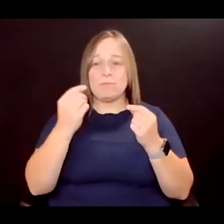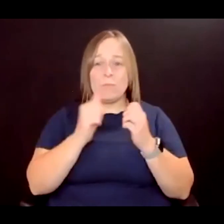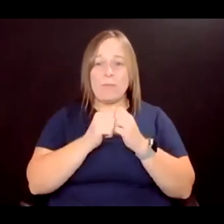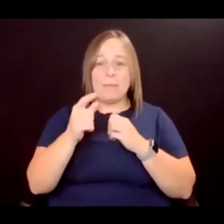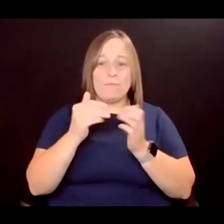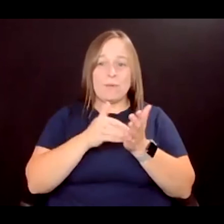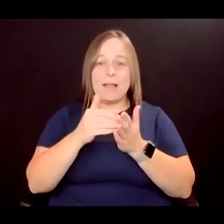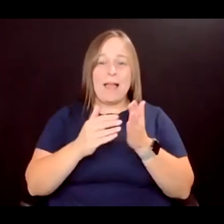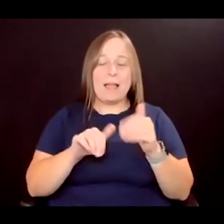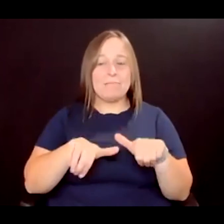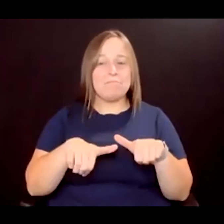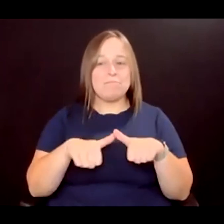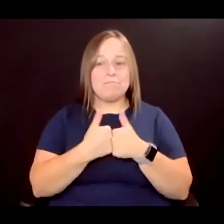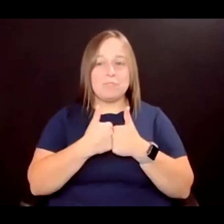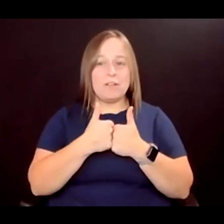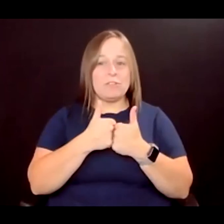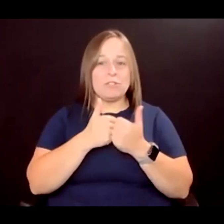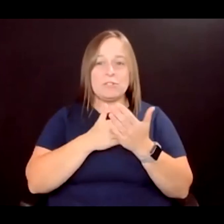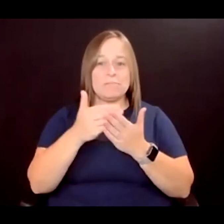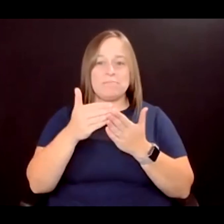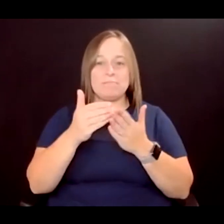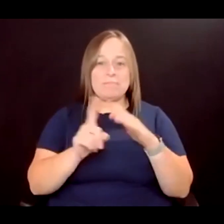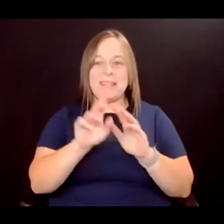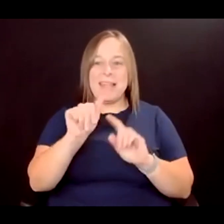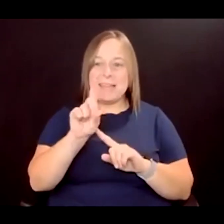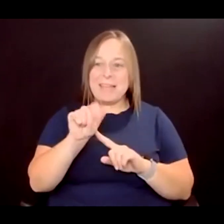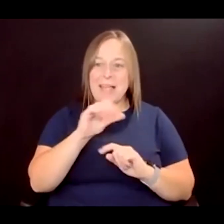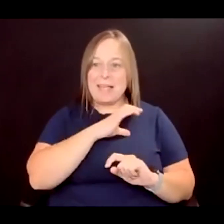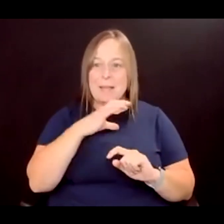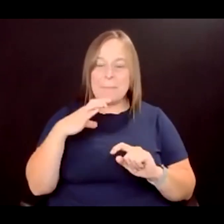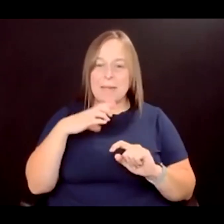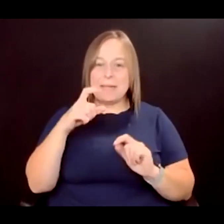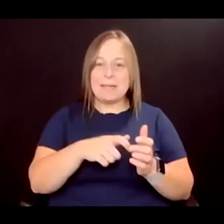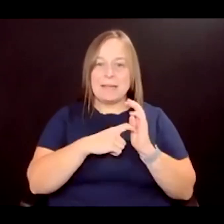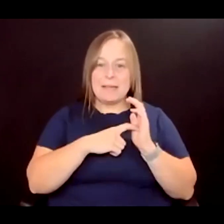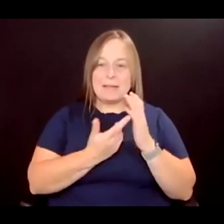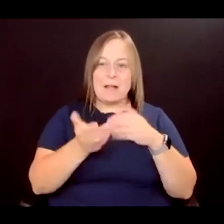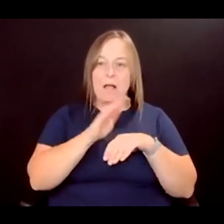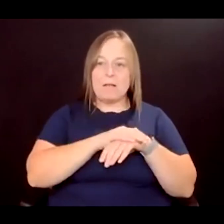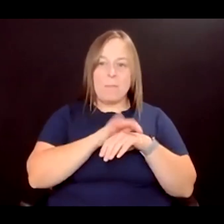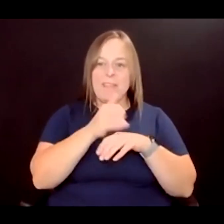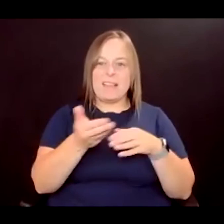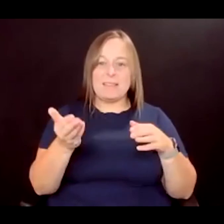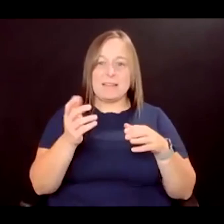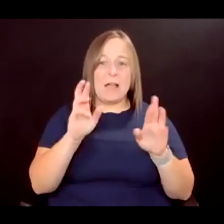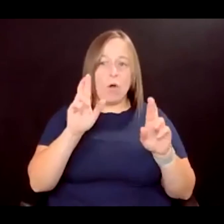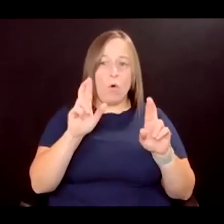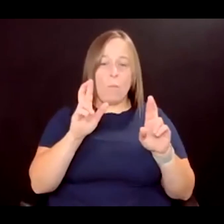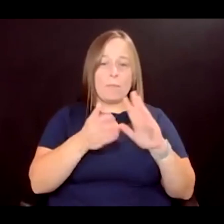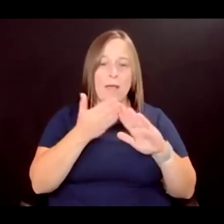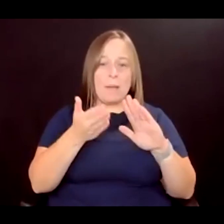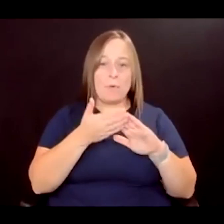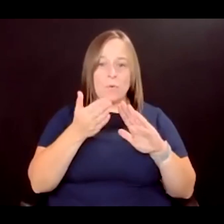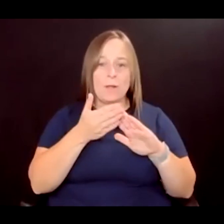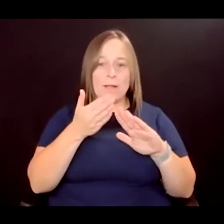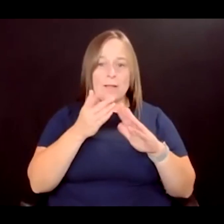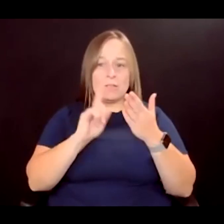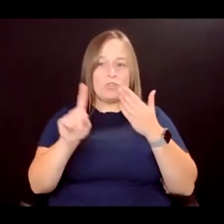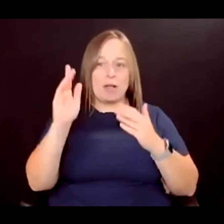is, especially with persons with disabilities who need ongoing, access to medical care,